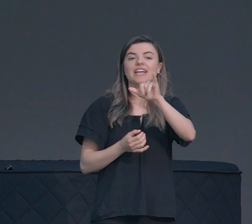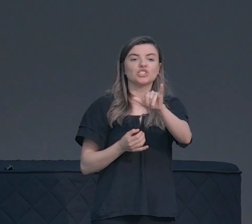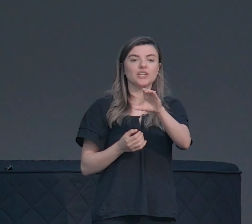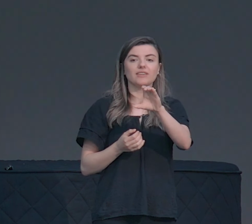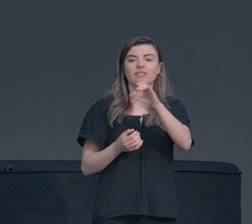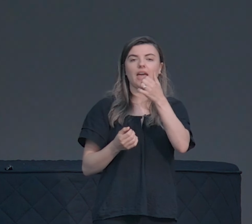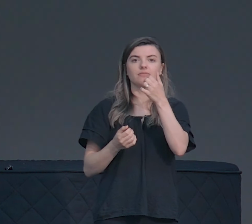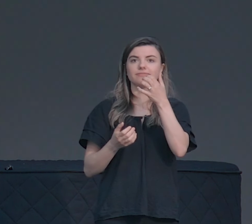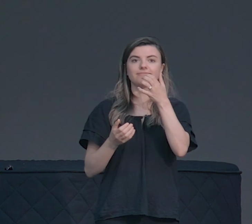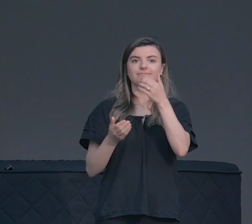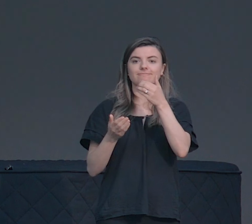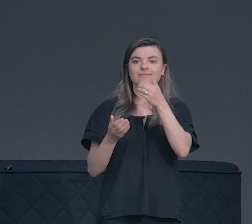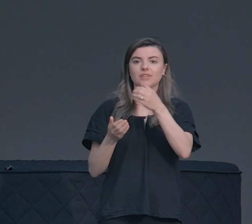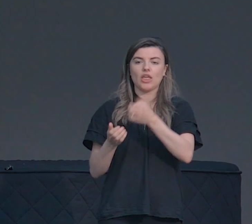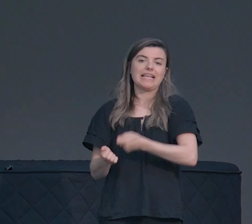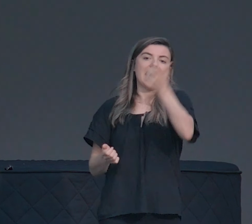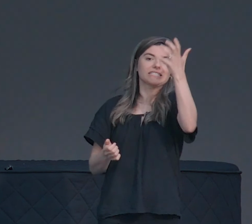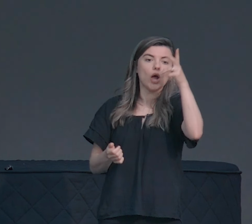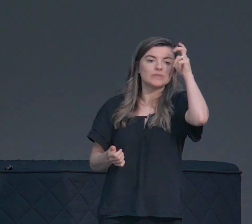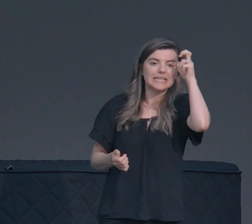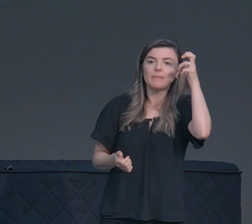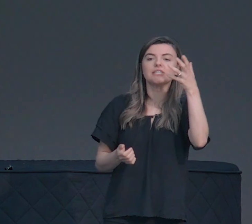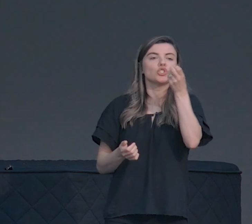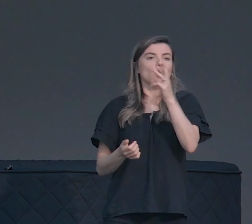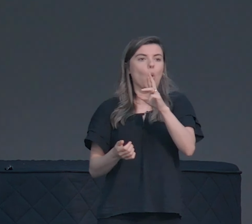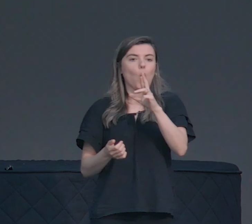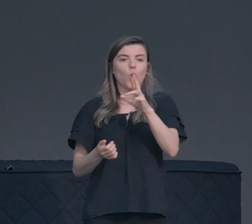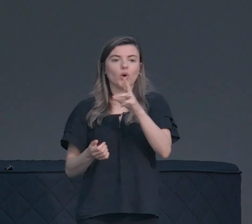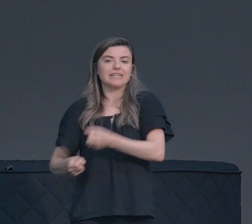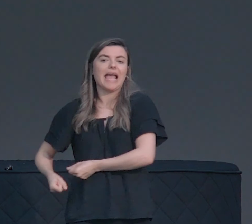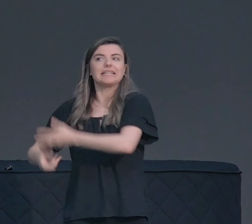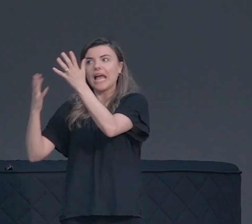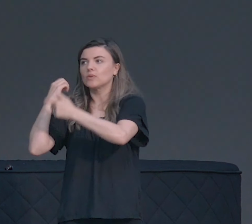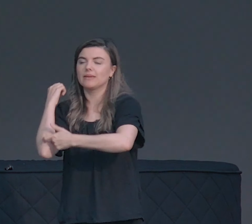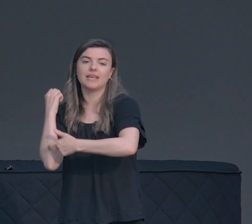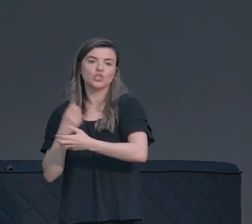demons or miraculously casts out temptation or desires.